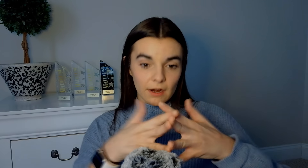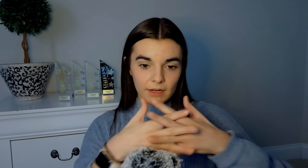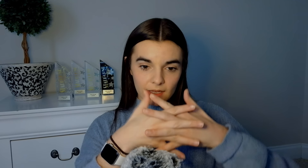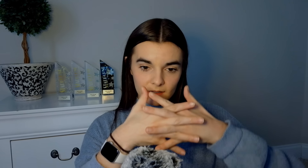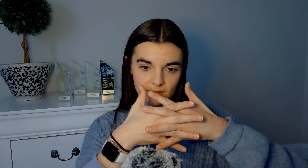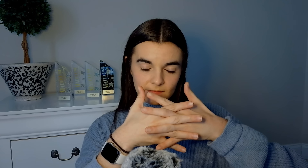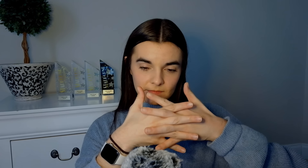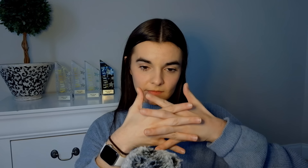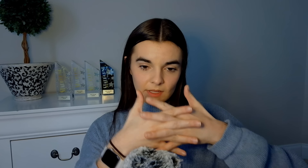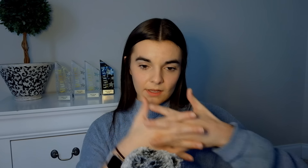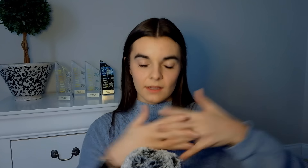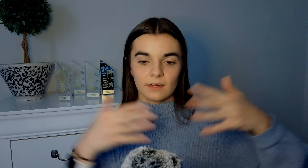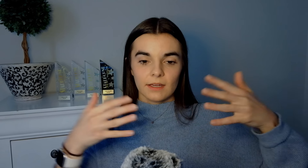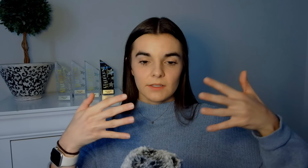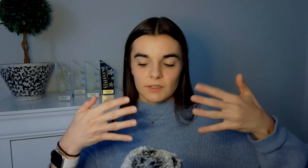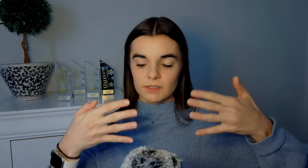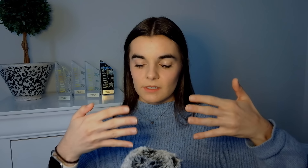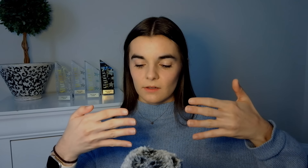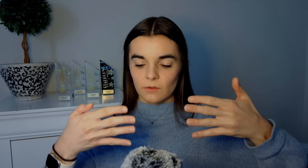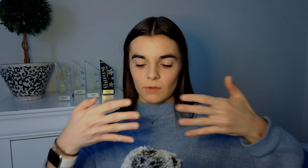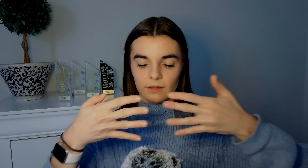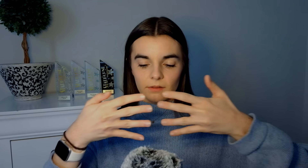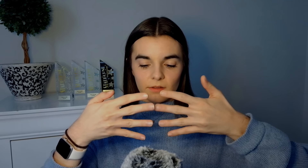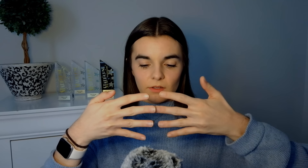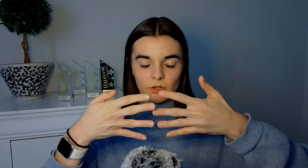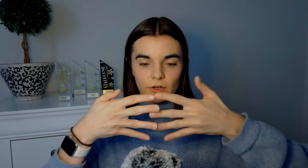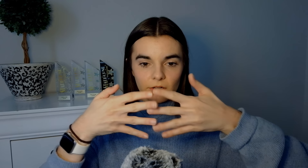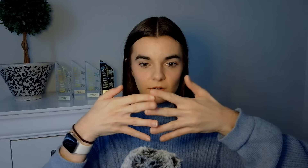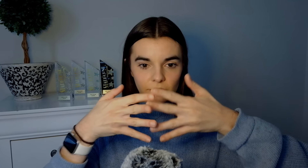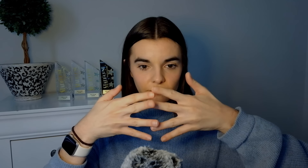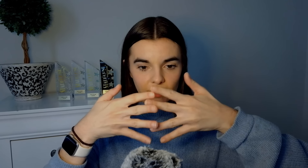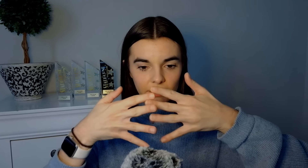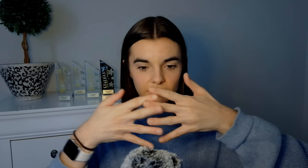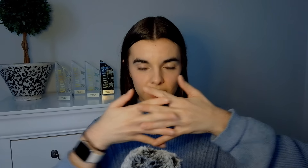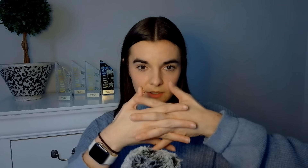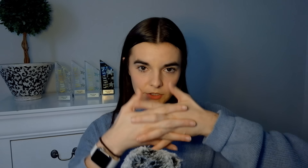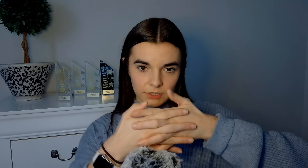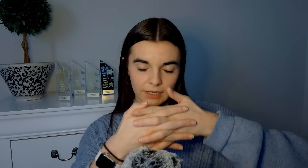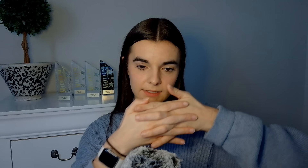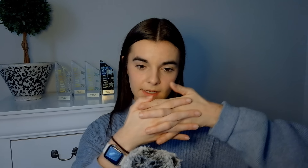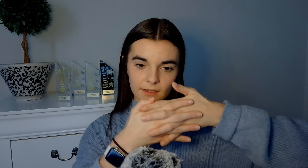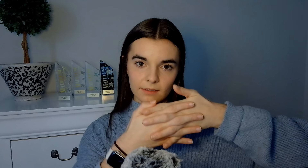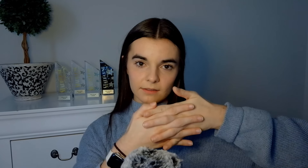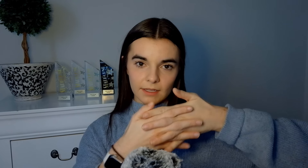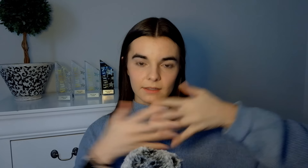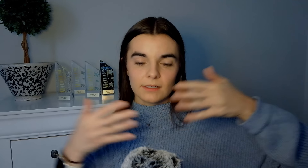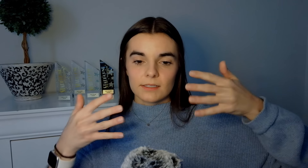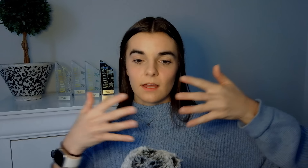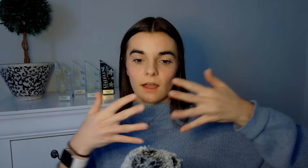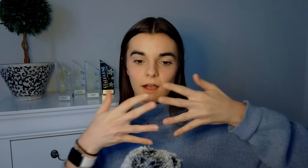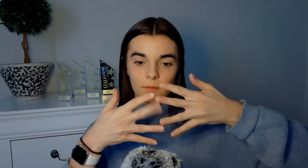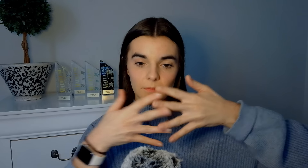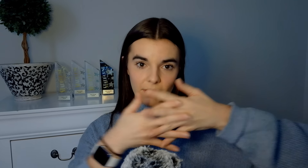American is with your fingers interlacing like this.